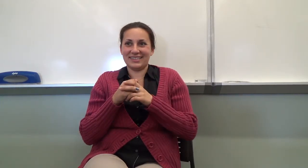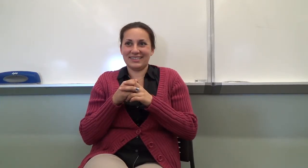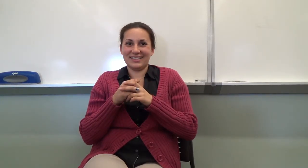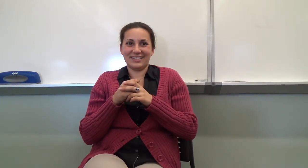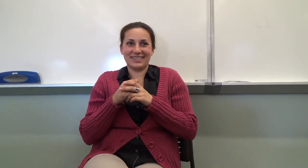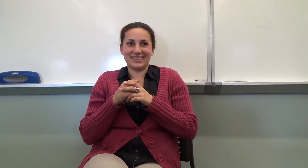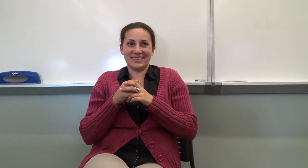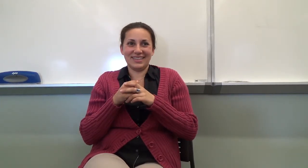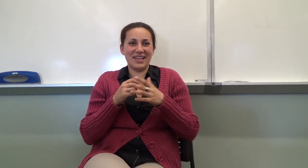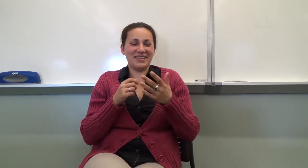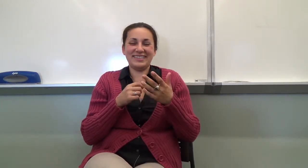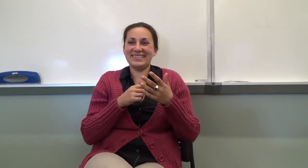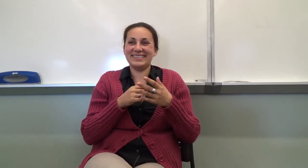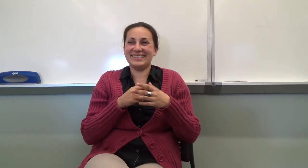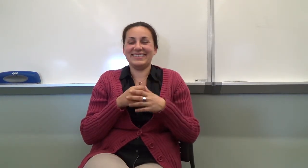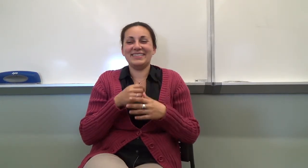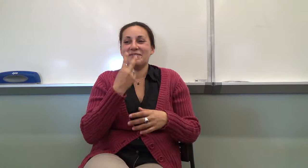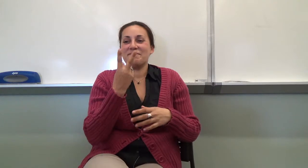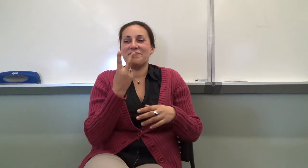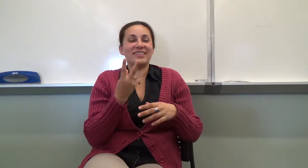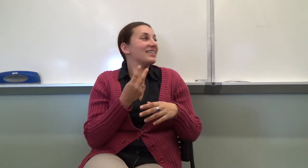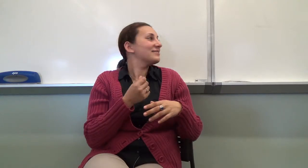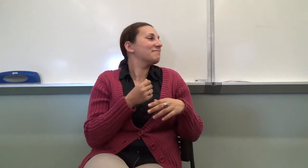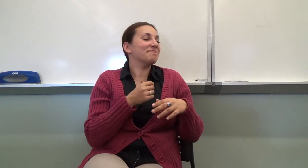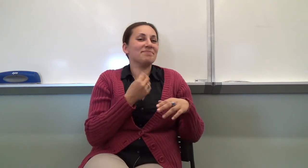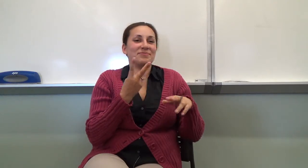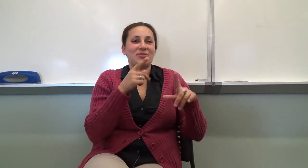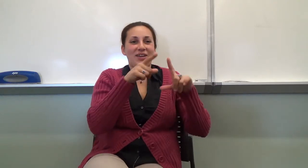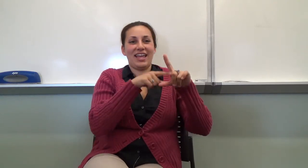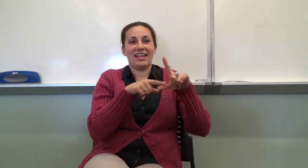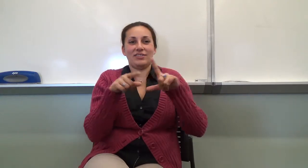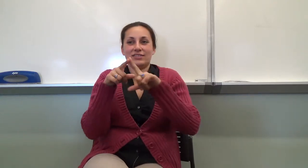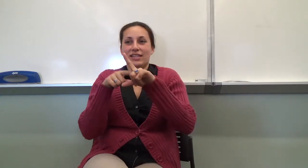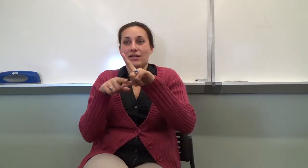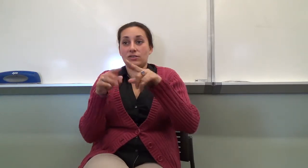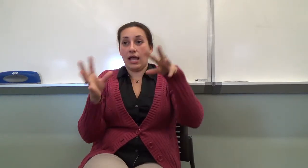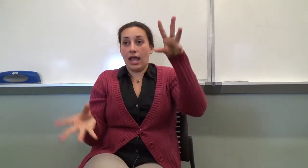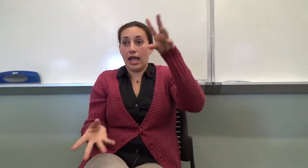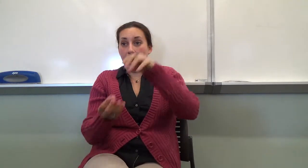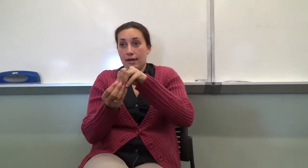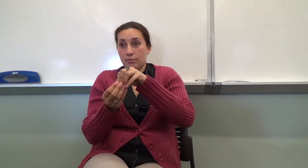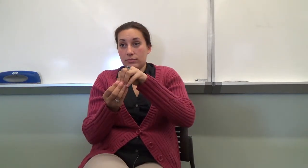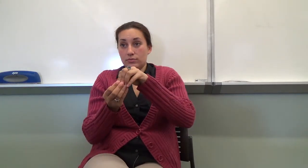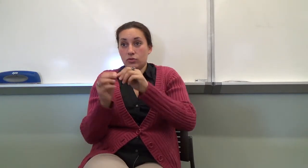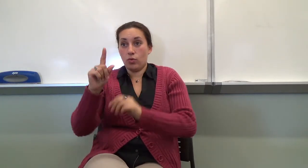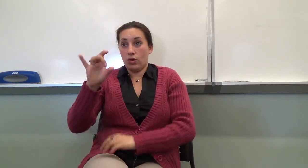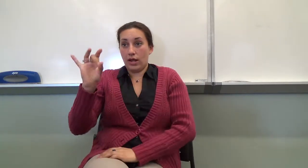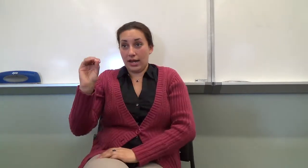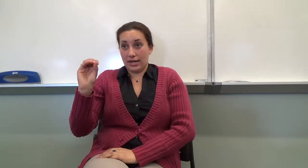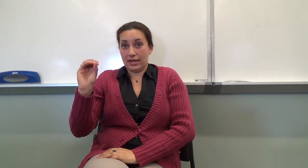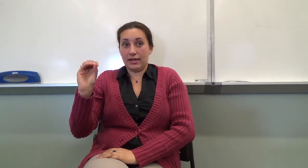that add to 180 degrees are called